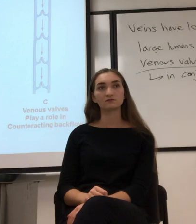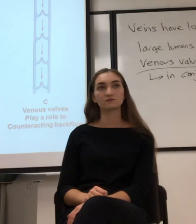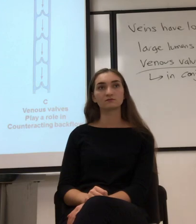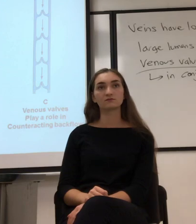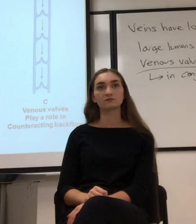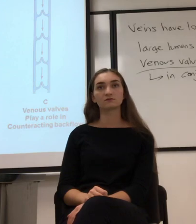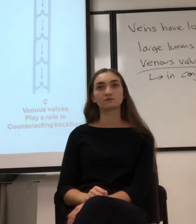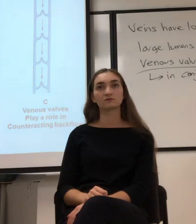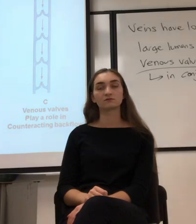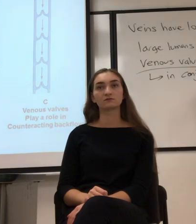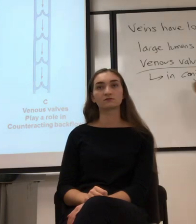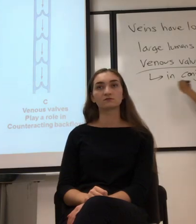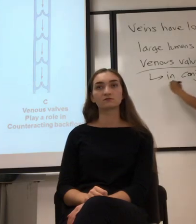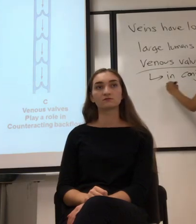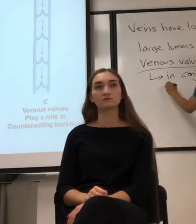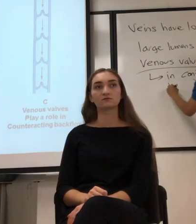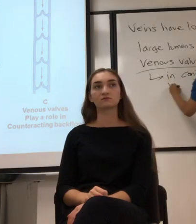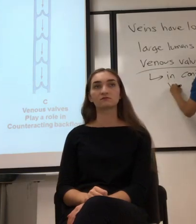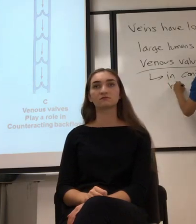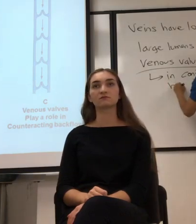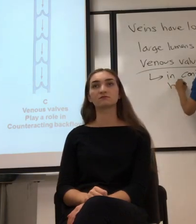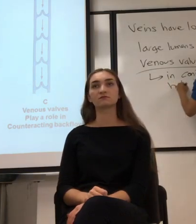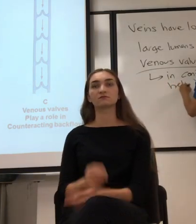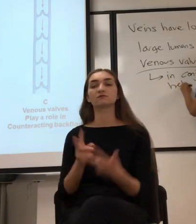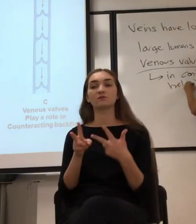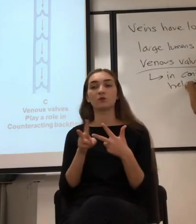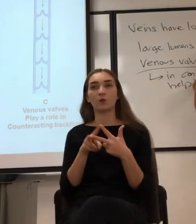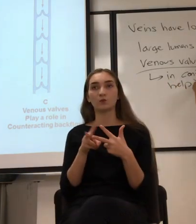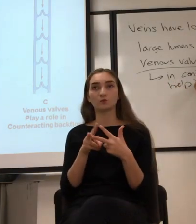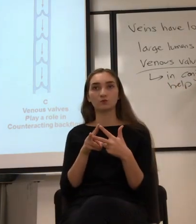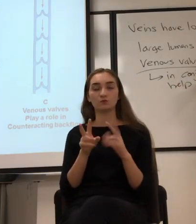You help accomplish venous return.